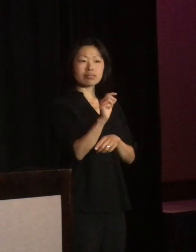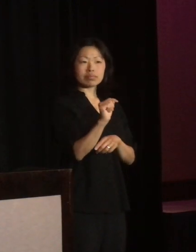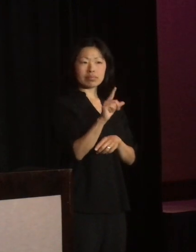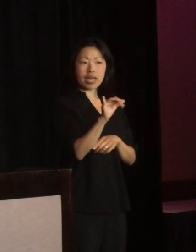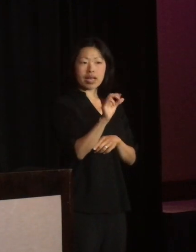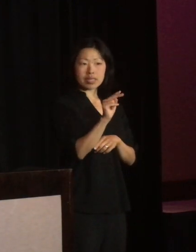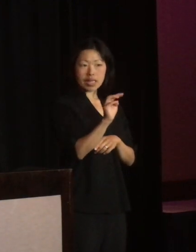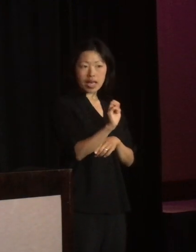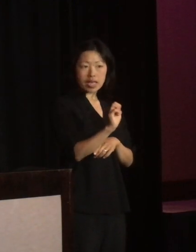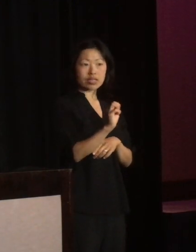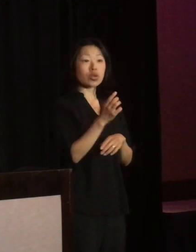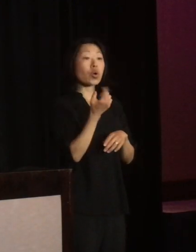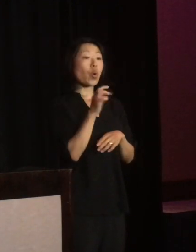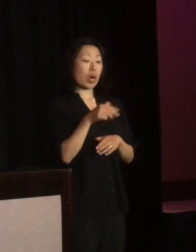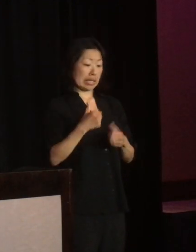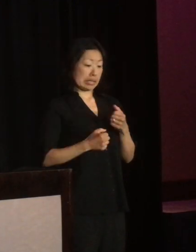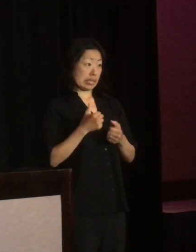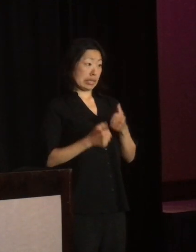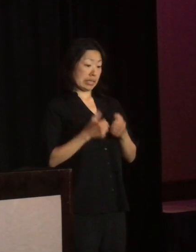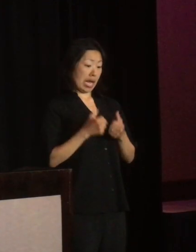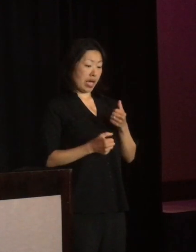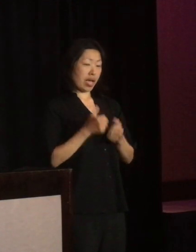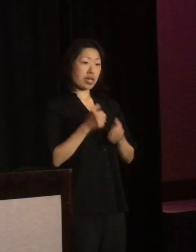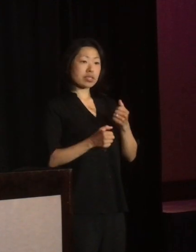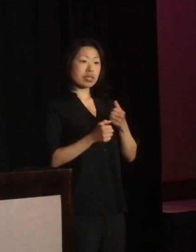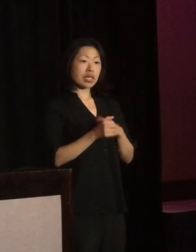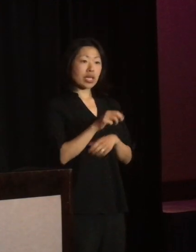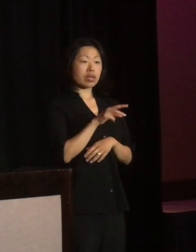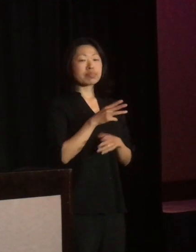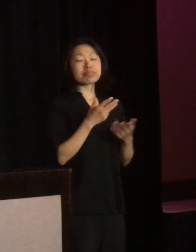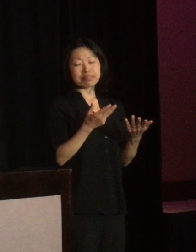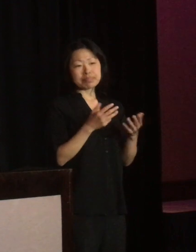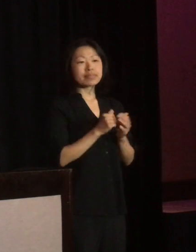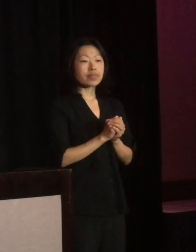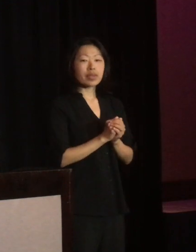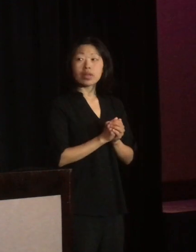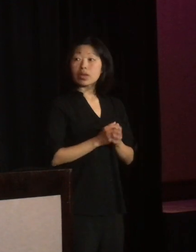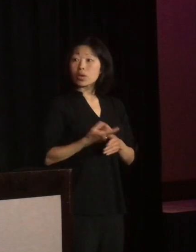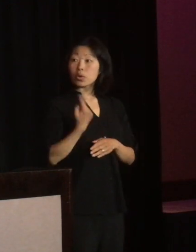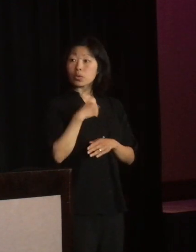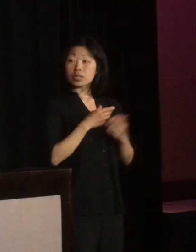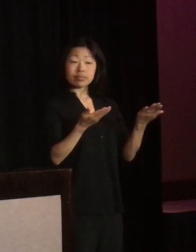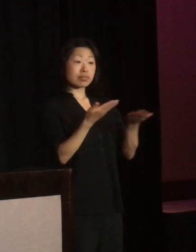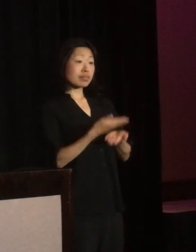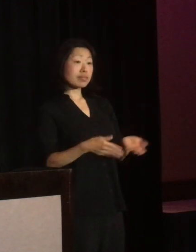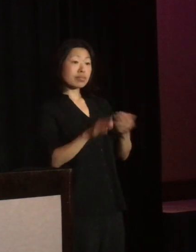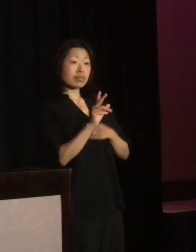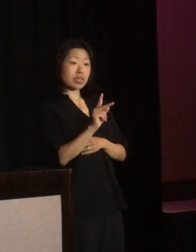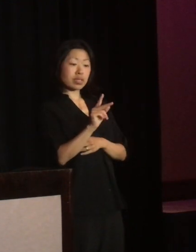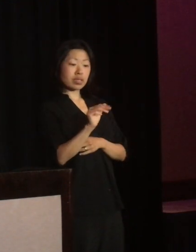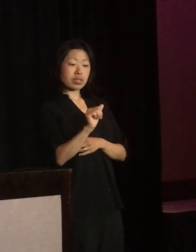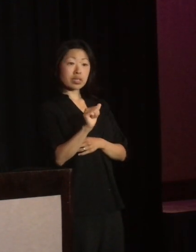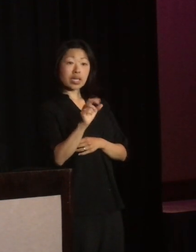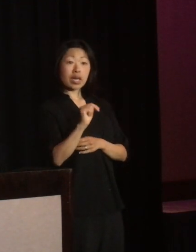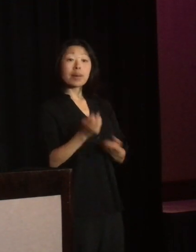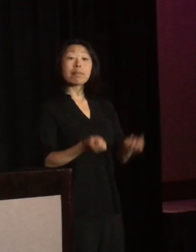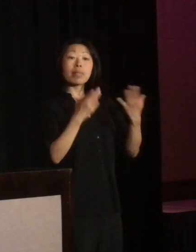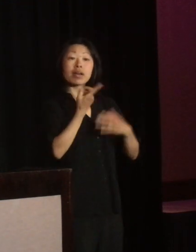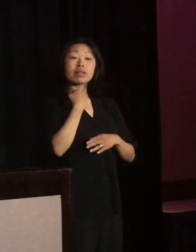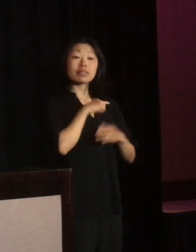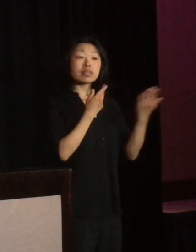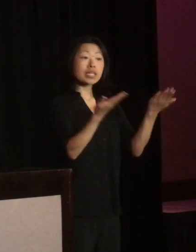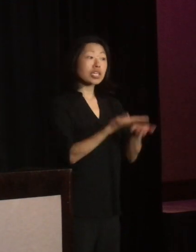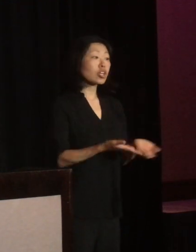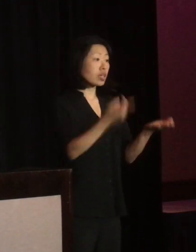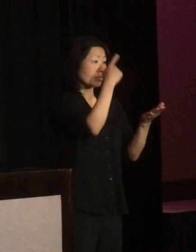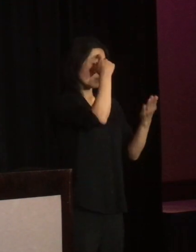also crisis the text line. We and a number of us with the theme here at CON are mental health therapists as well,